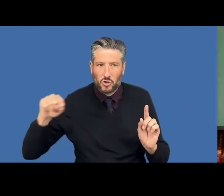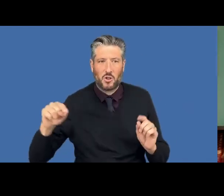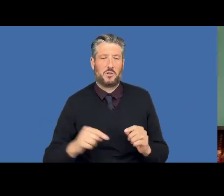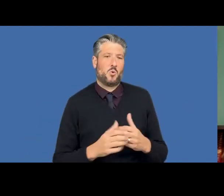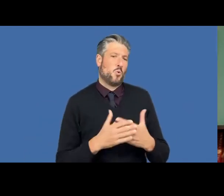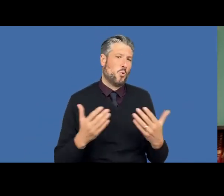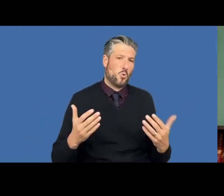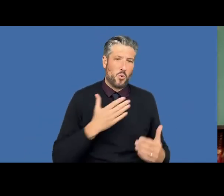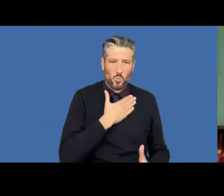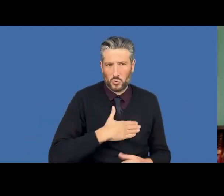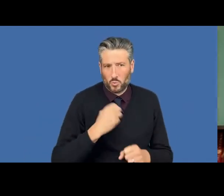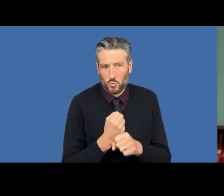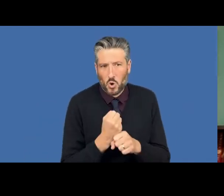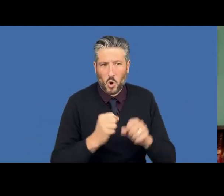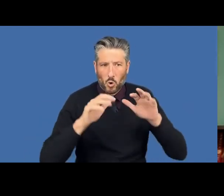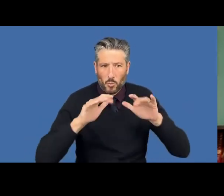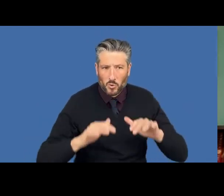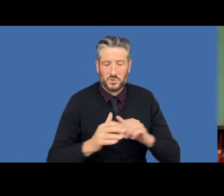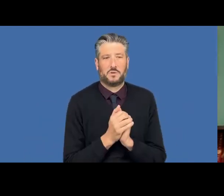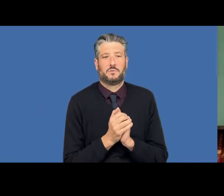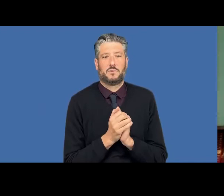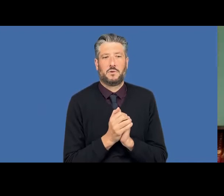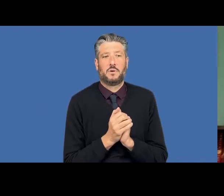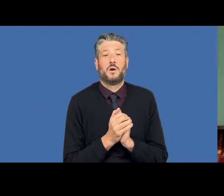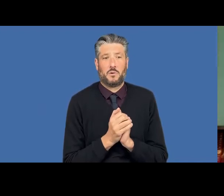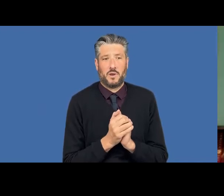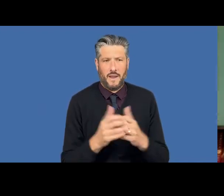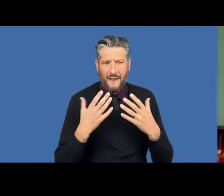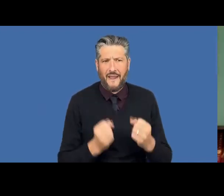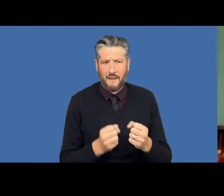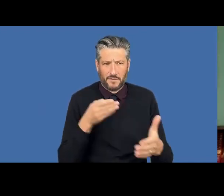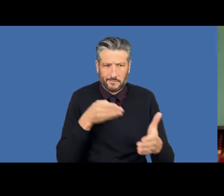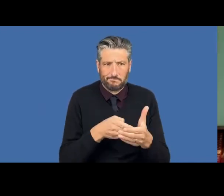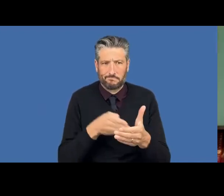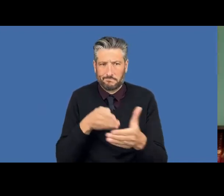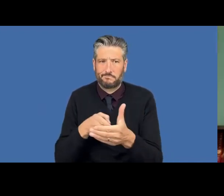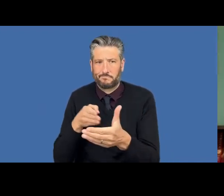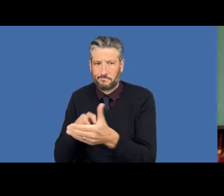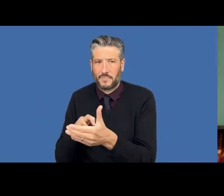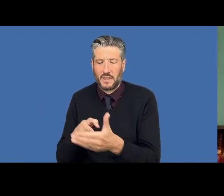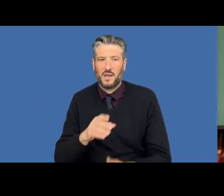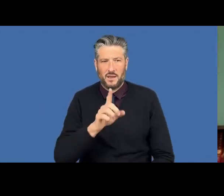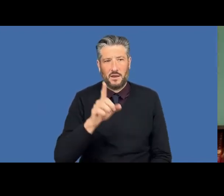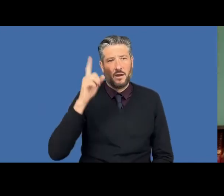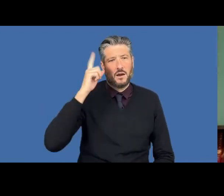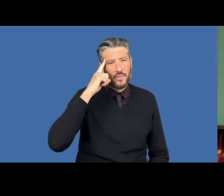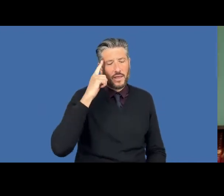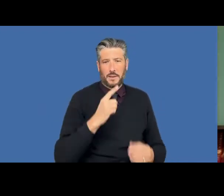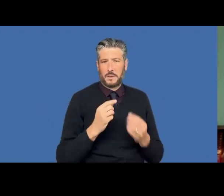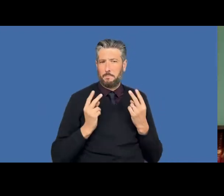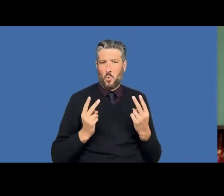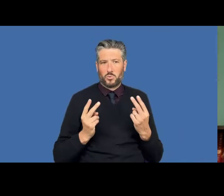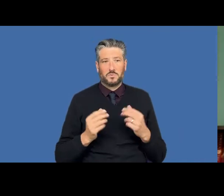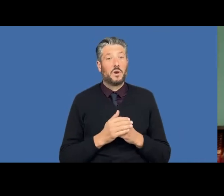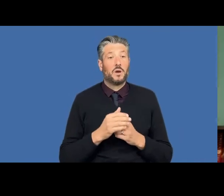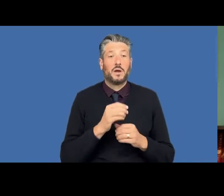already encounter numerous barriers. And I think the starting point for any conversation on disability, diversity, equity, and